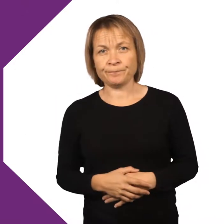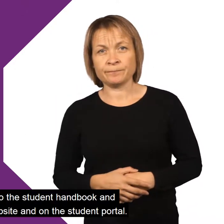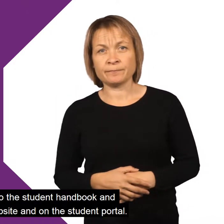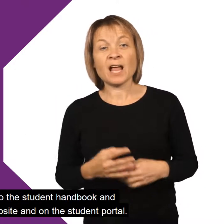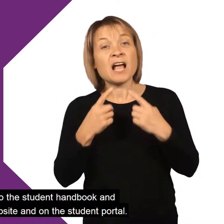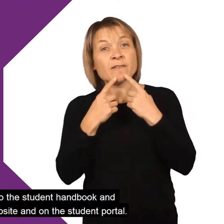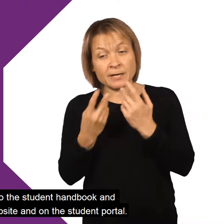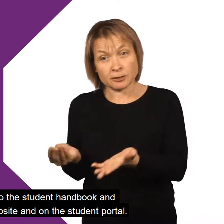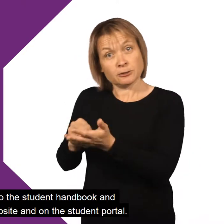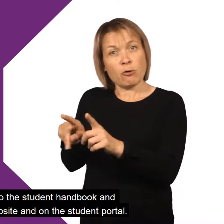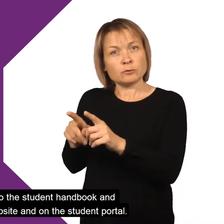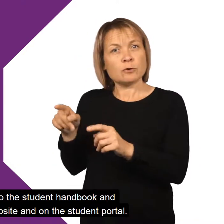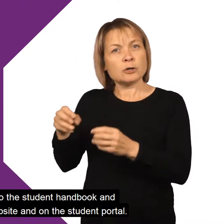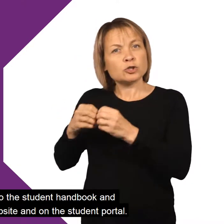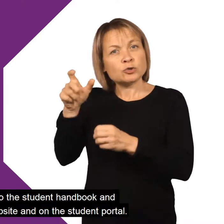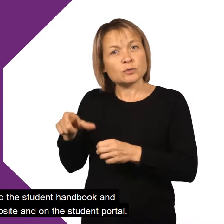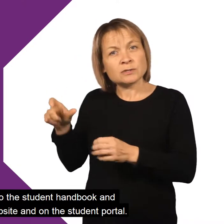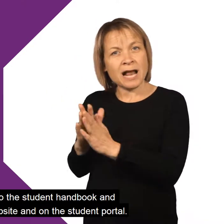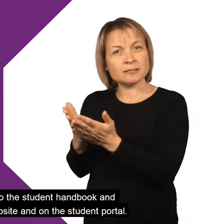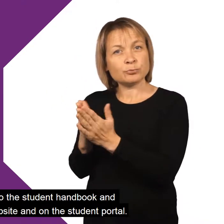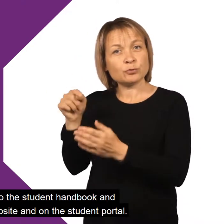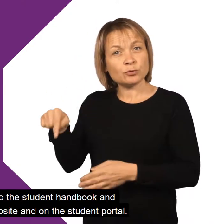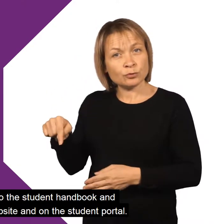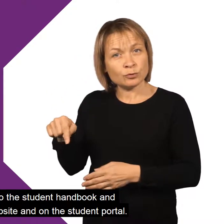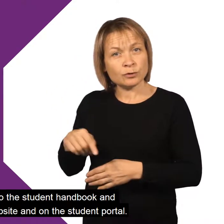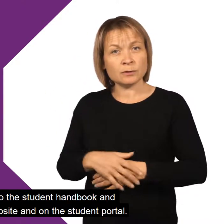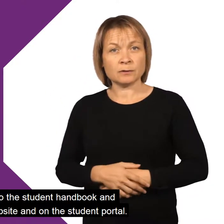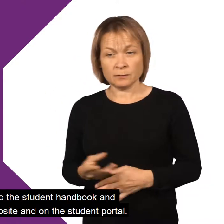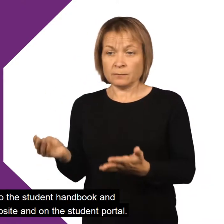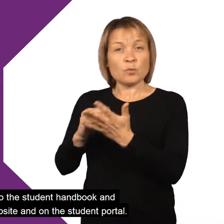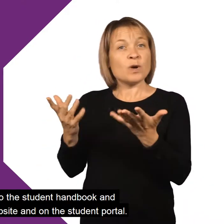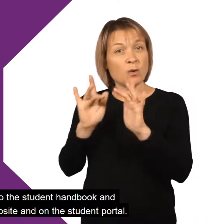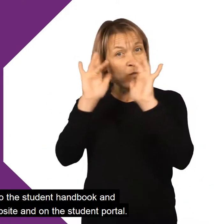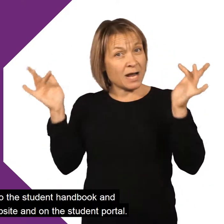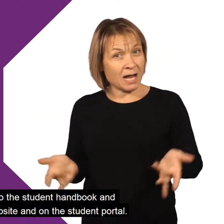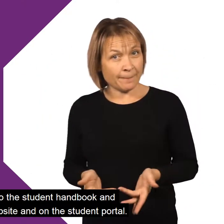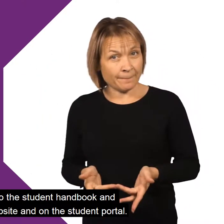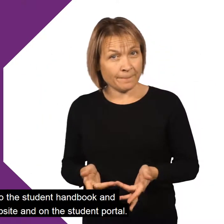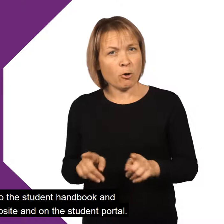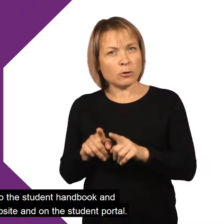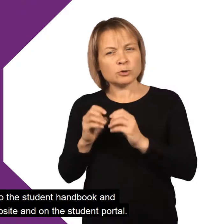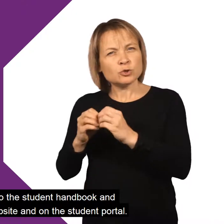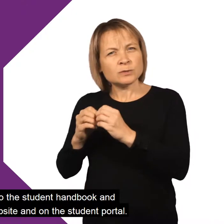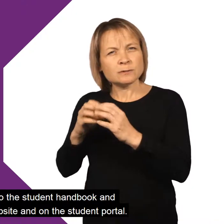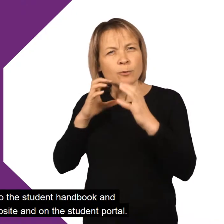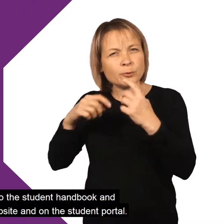Information added to the student handbook and available on the website and on the student portal